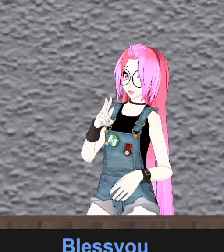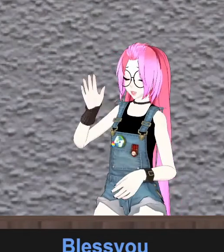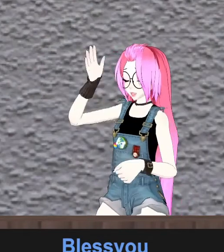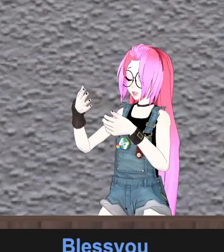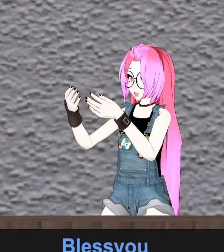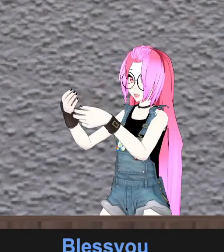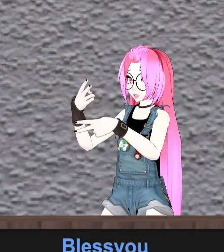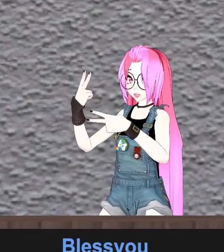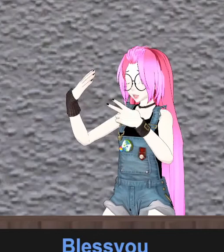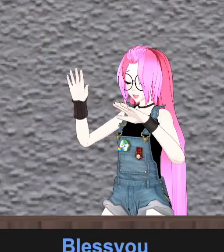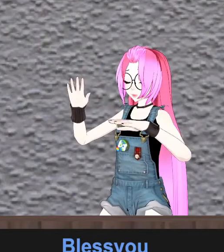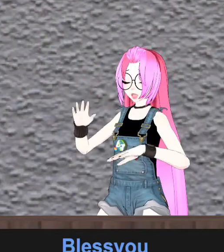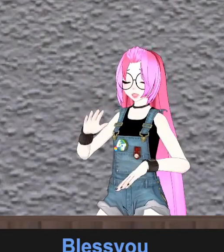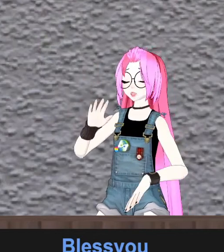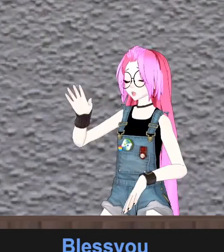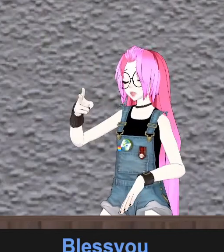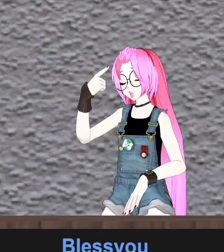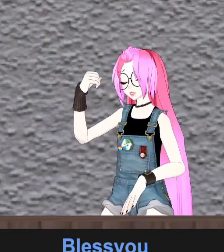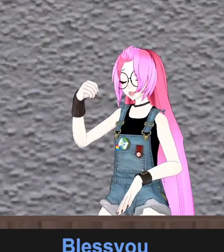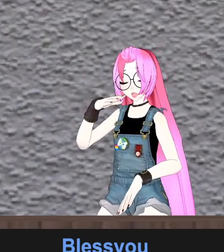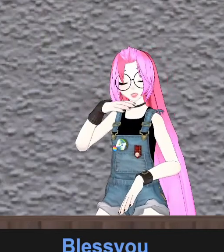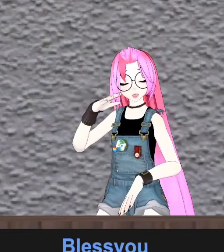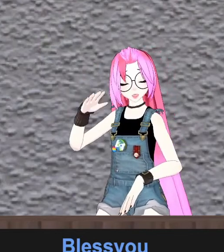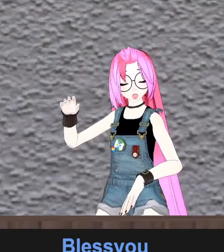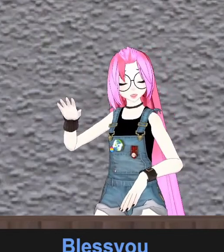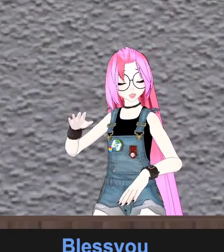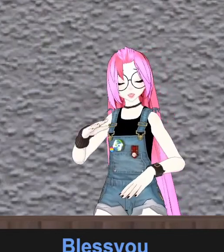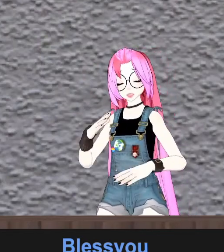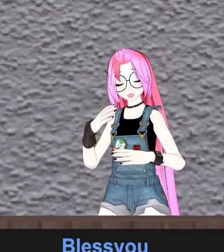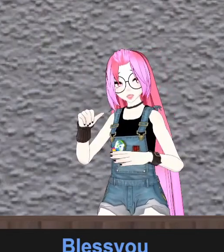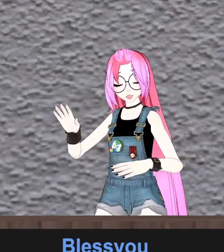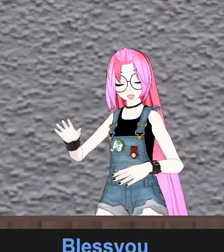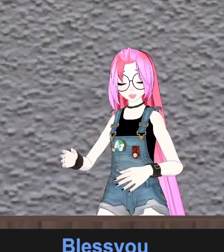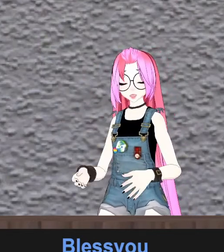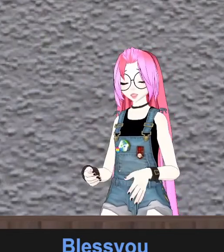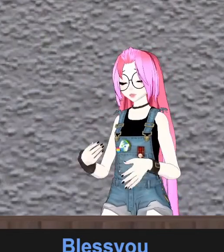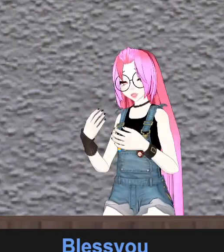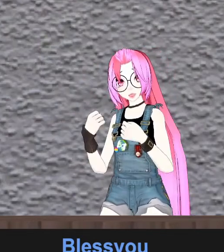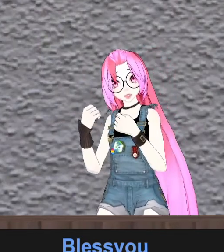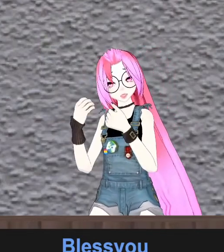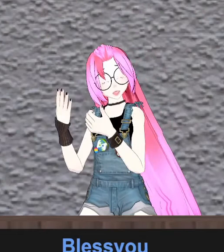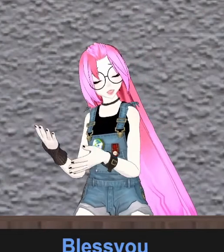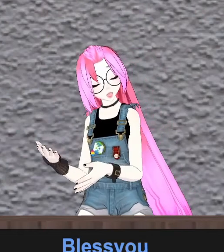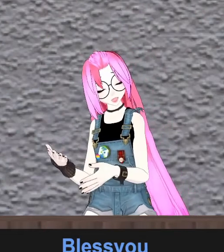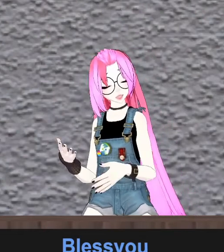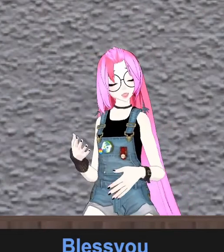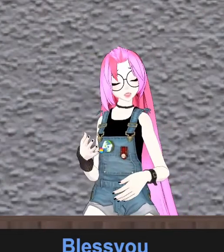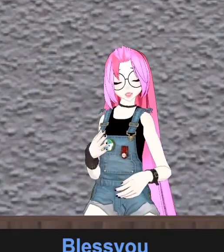parents gave you your sign name, I don't know. So because he also has a very long name, instead of fingerspelling his name, he is given a name